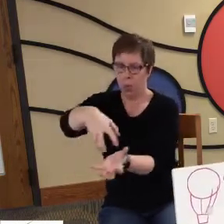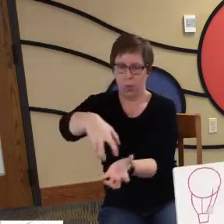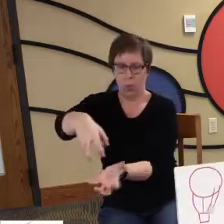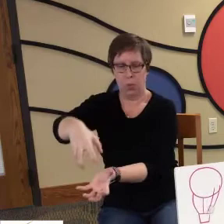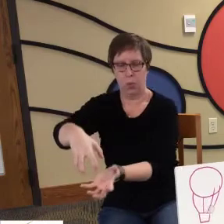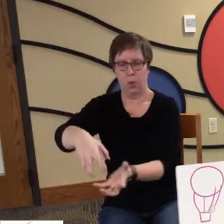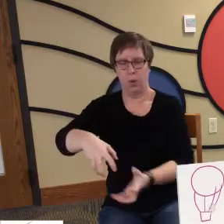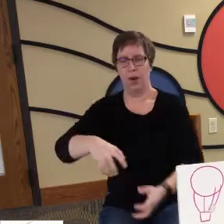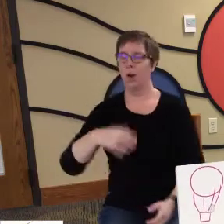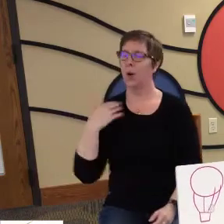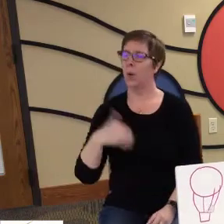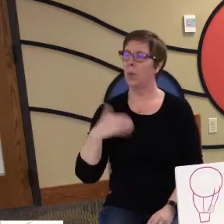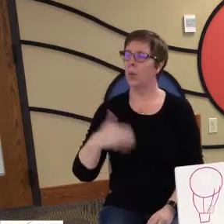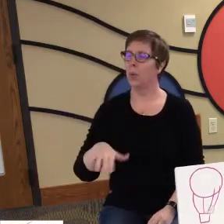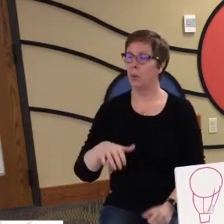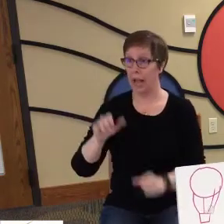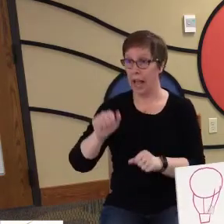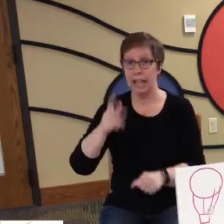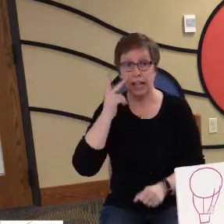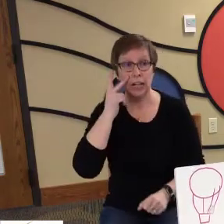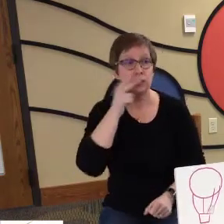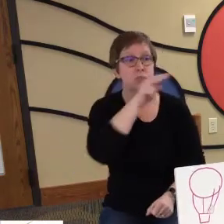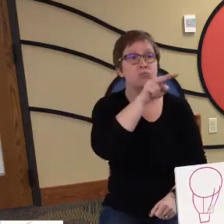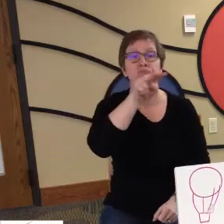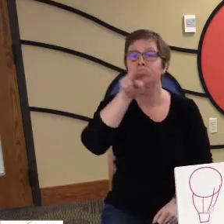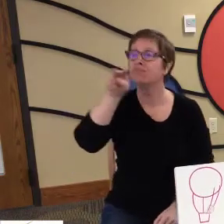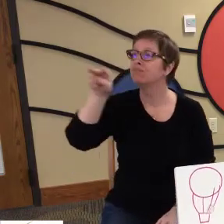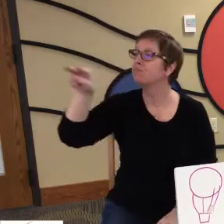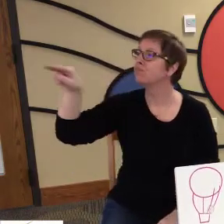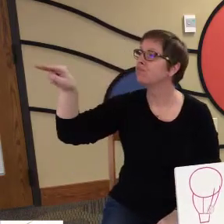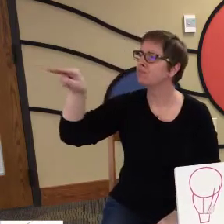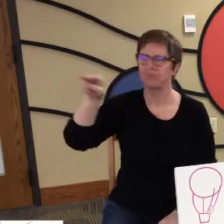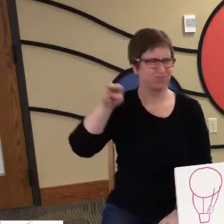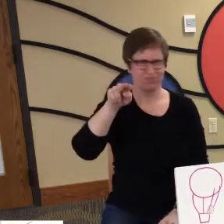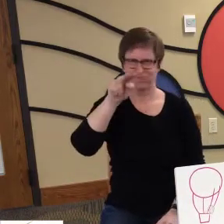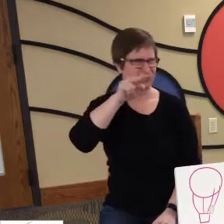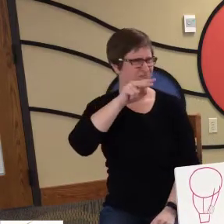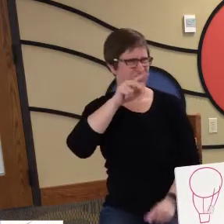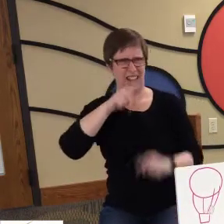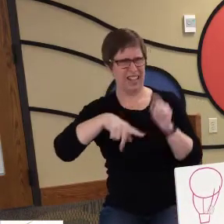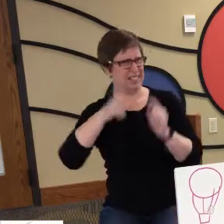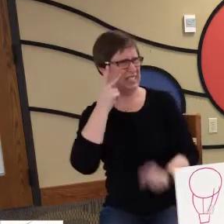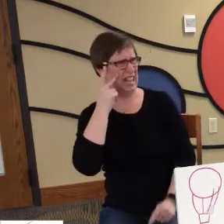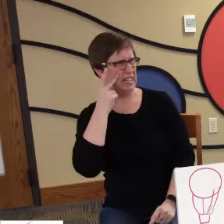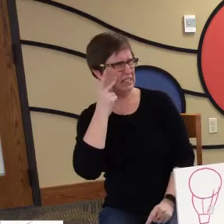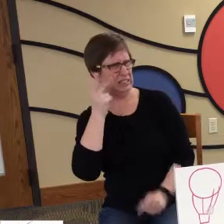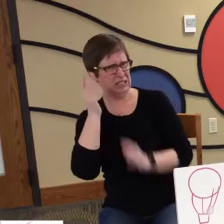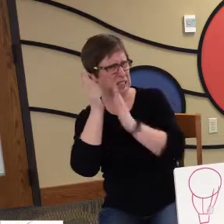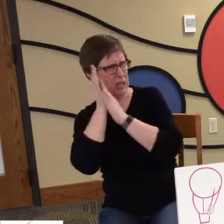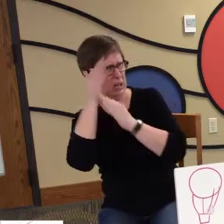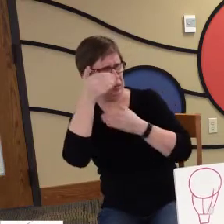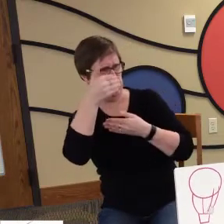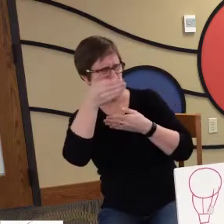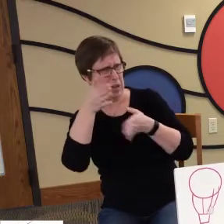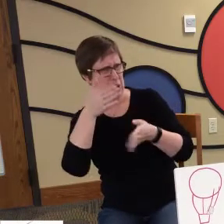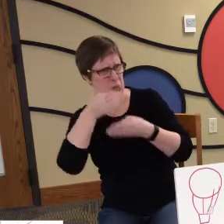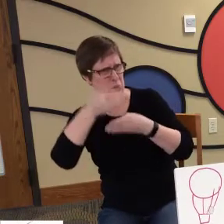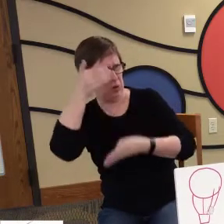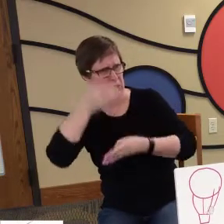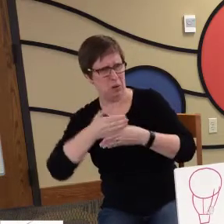He had a fine view from the balloon, but he couldn't see his window. He couldn't even see a